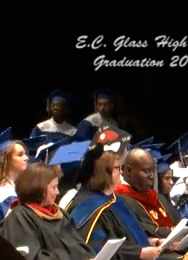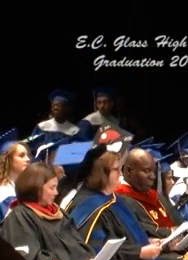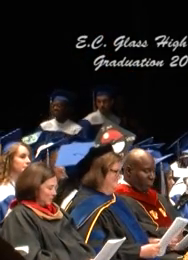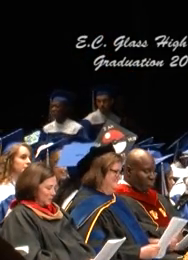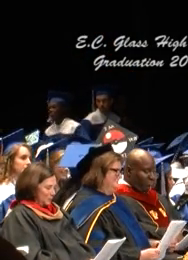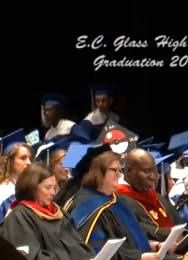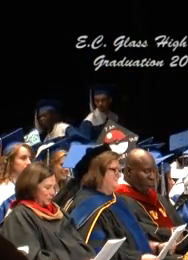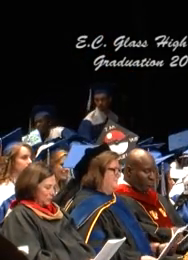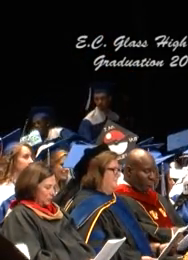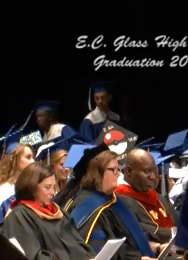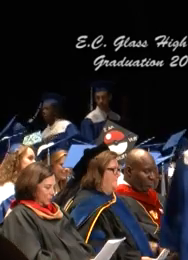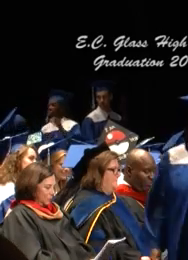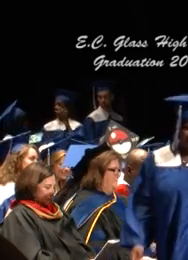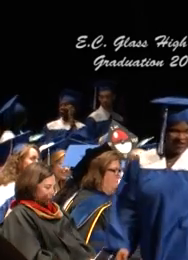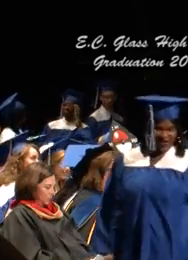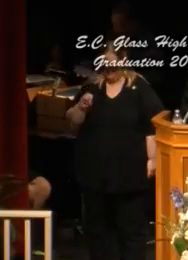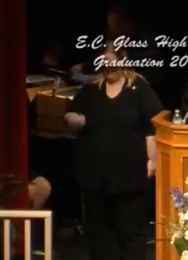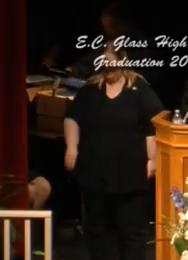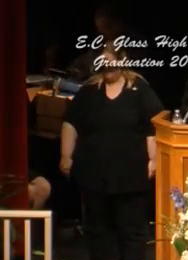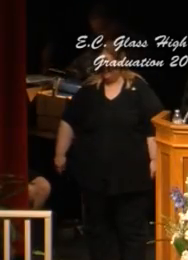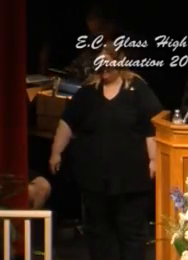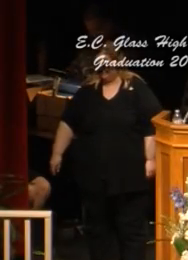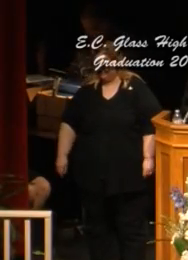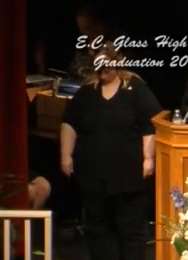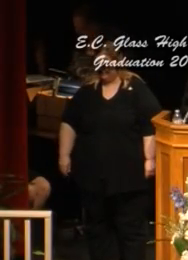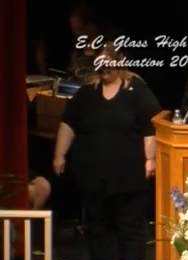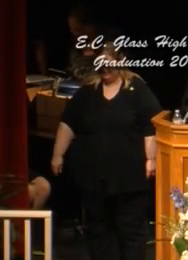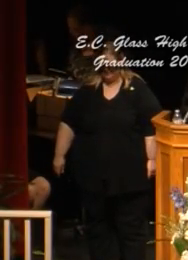Kayla Nicole Hay.